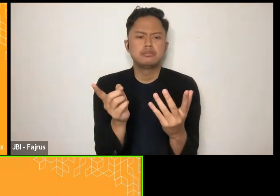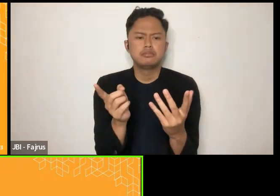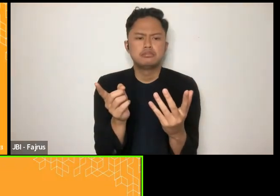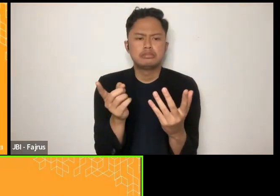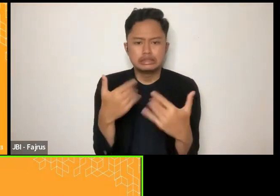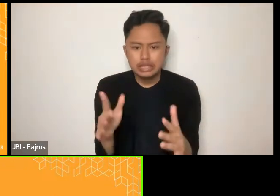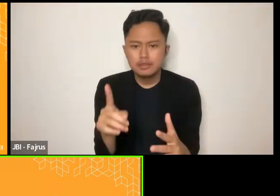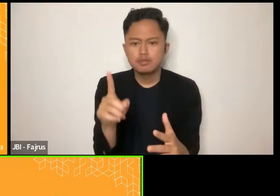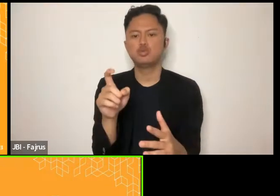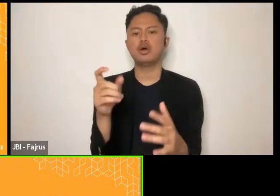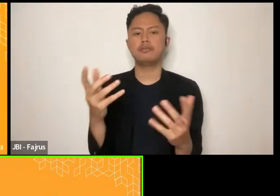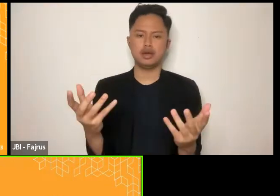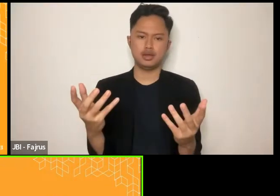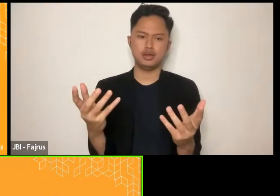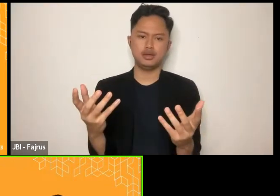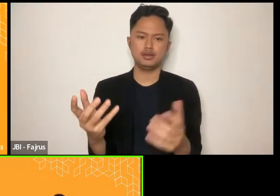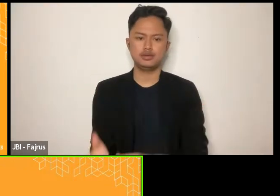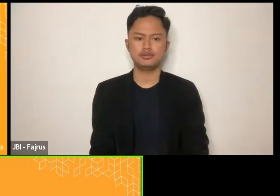the